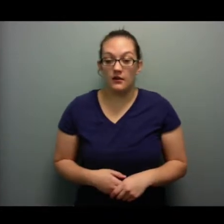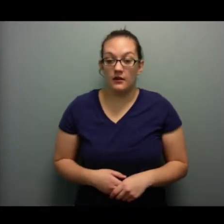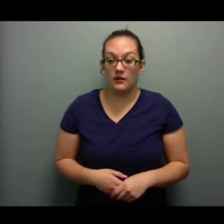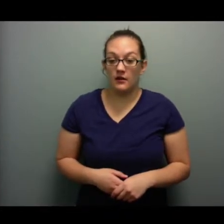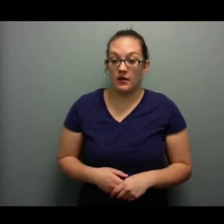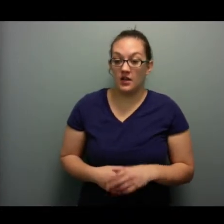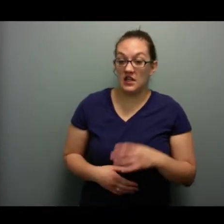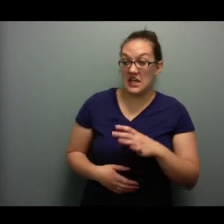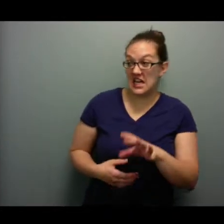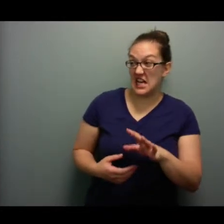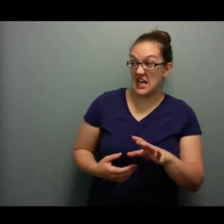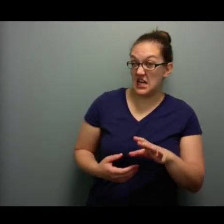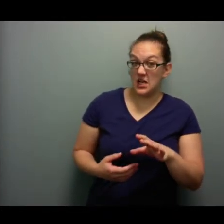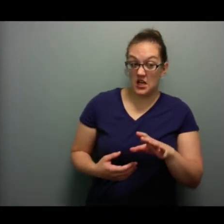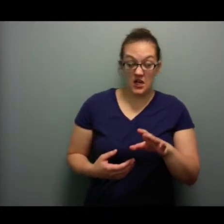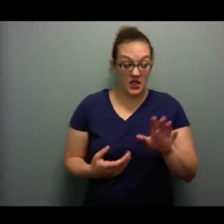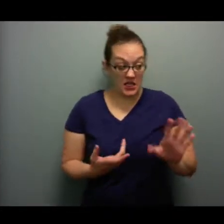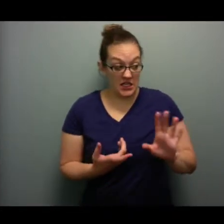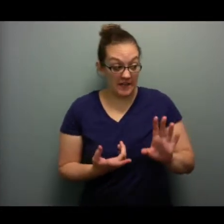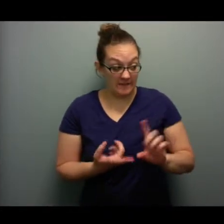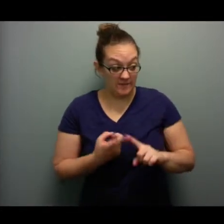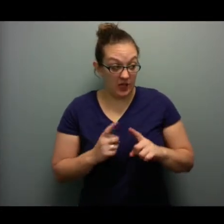His friend said, what did his friend say?